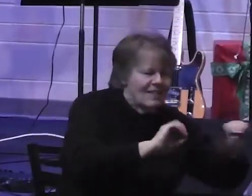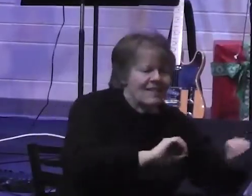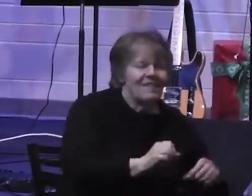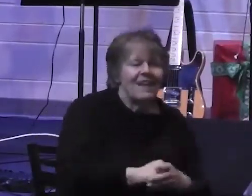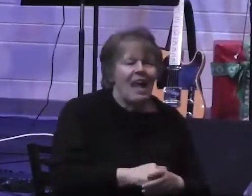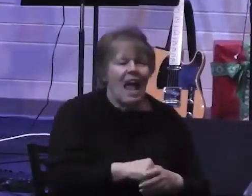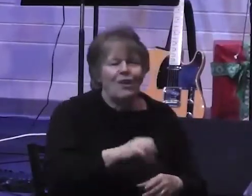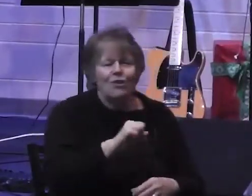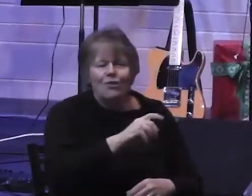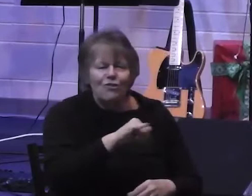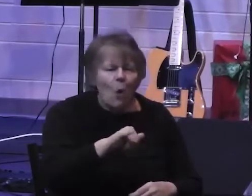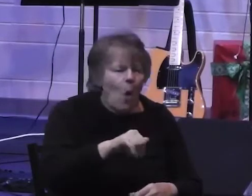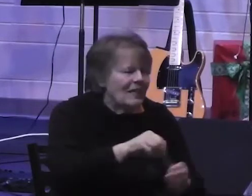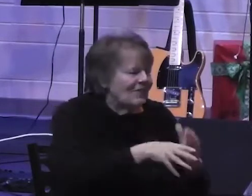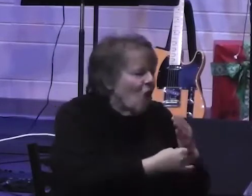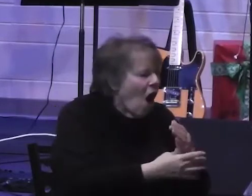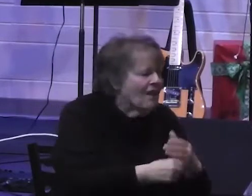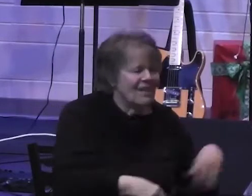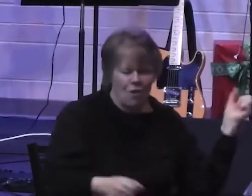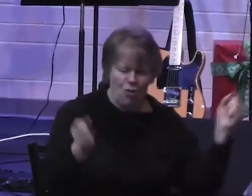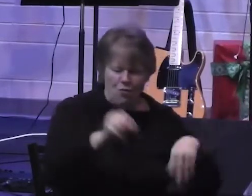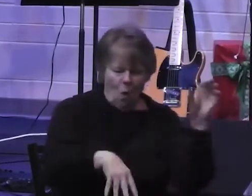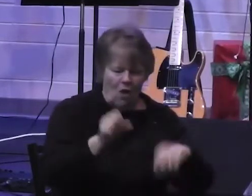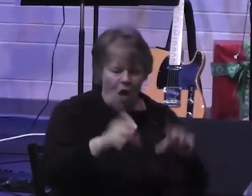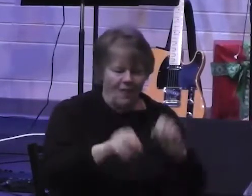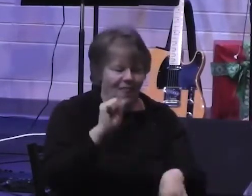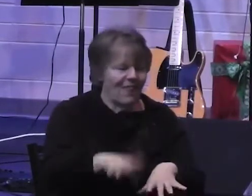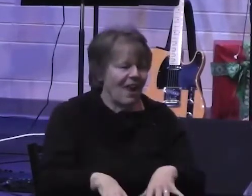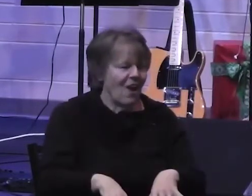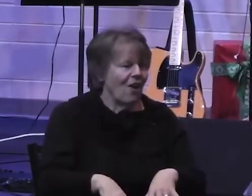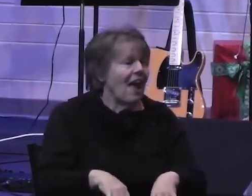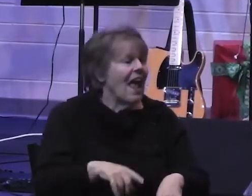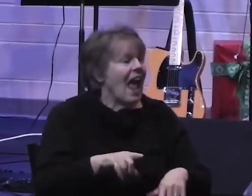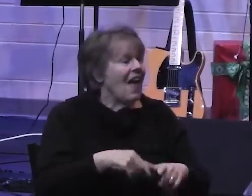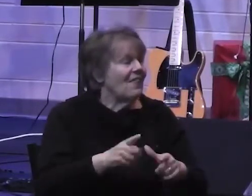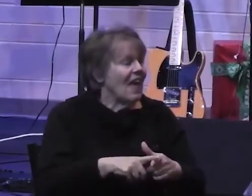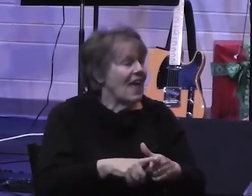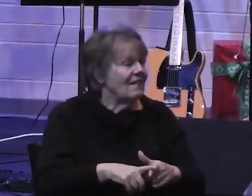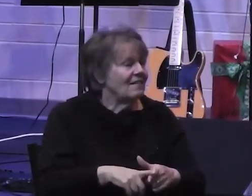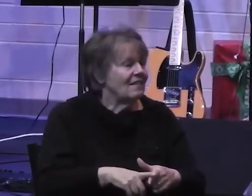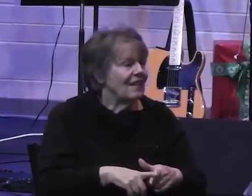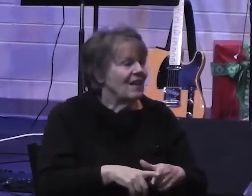little cumin, whatever you put, and you quick just like throw it on there, and then grill's open,